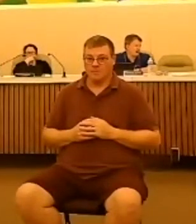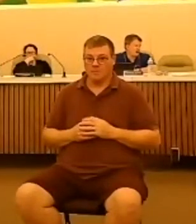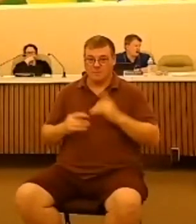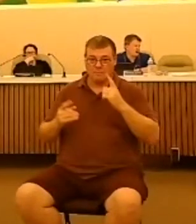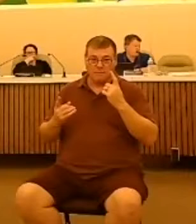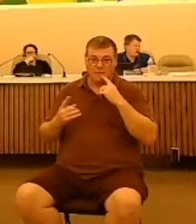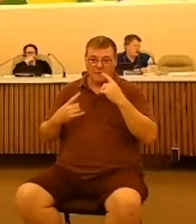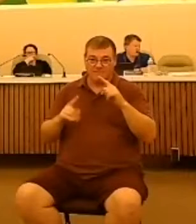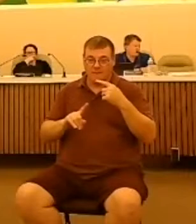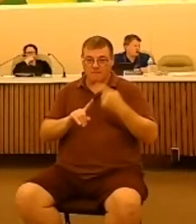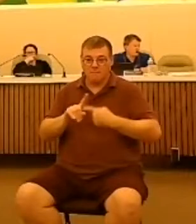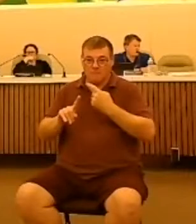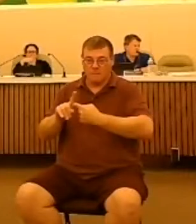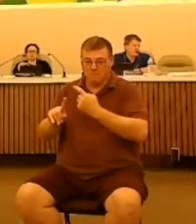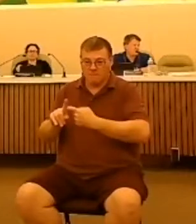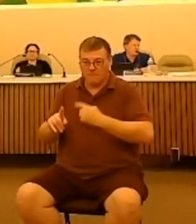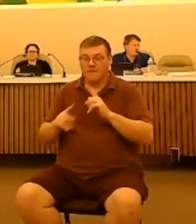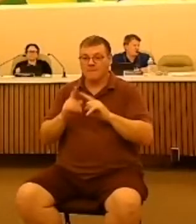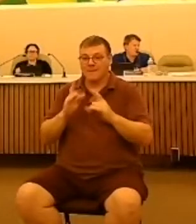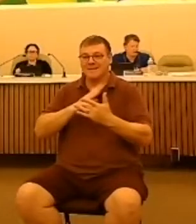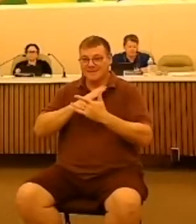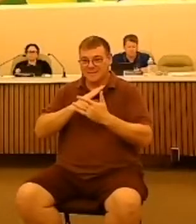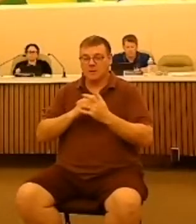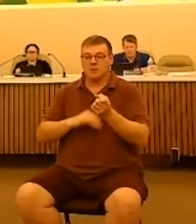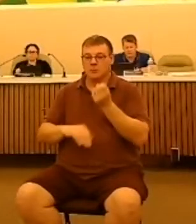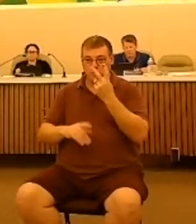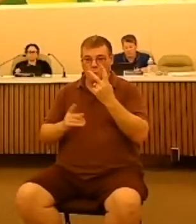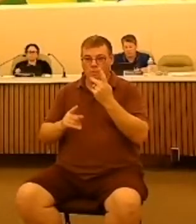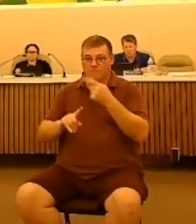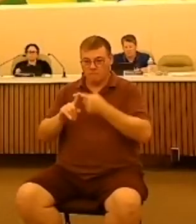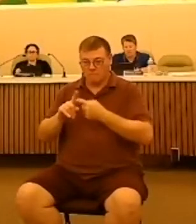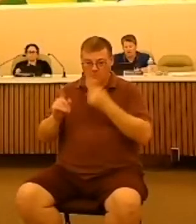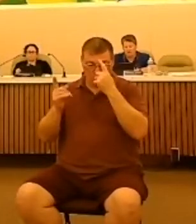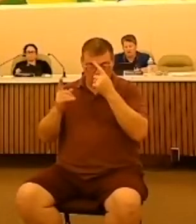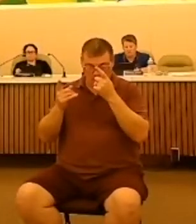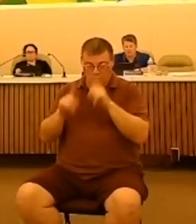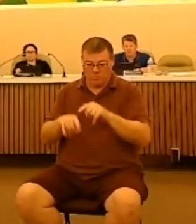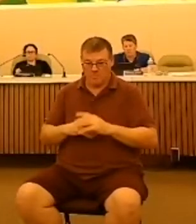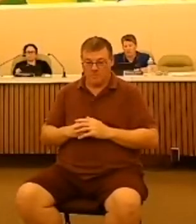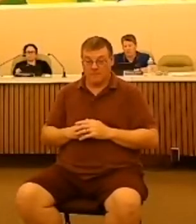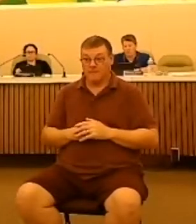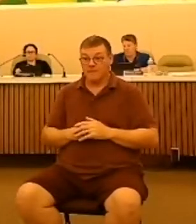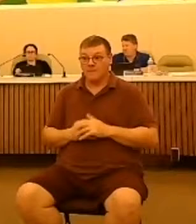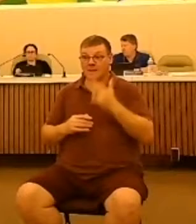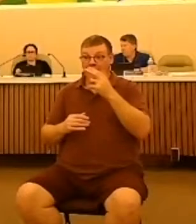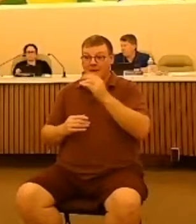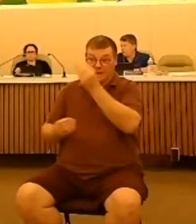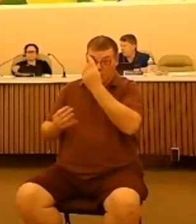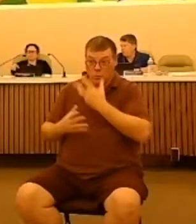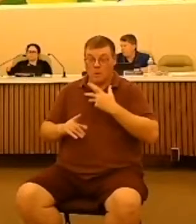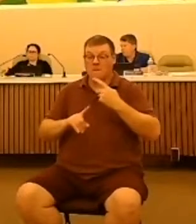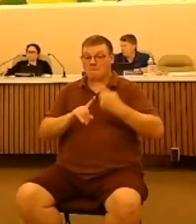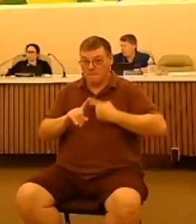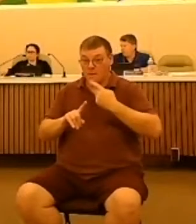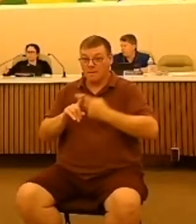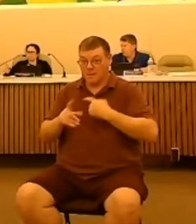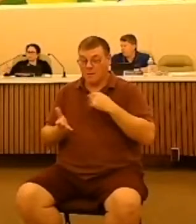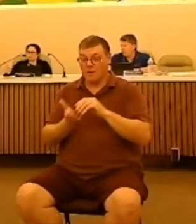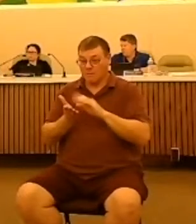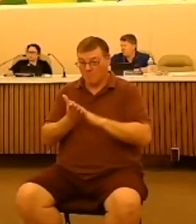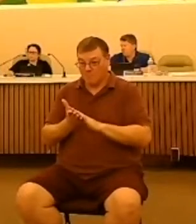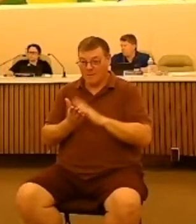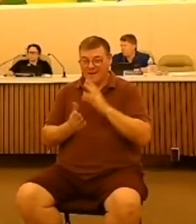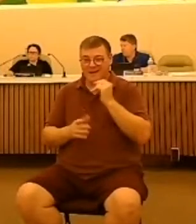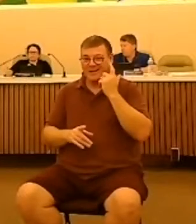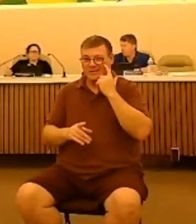effectively month-to-month, but it's technically a 12-month agreement. He'd originally told us month-to-month. We put that in, and